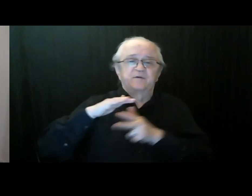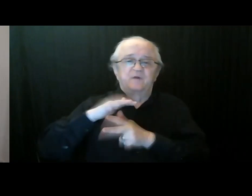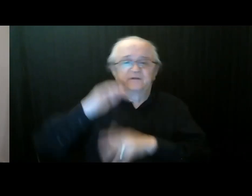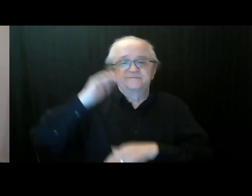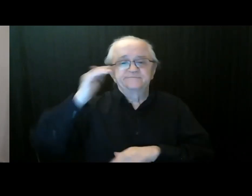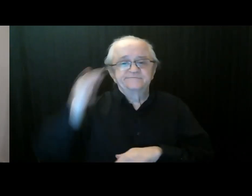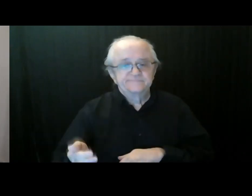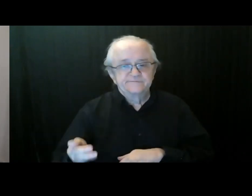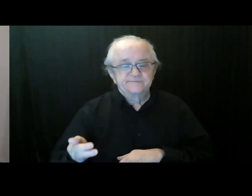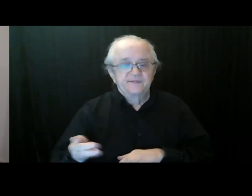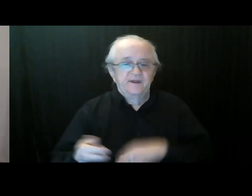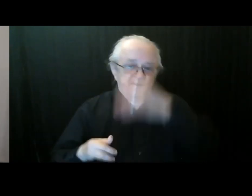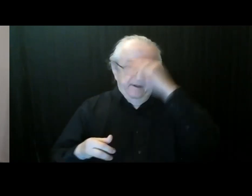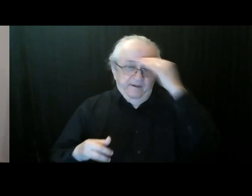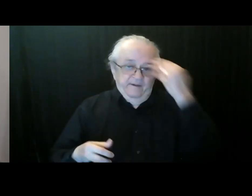the door.